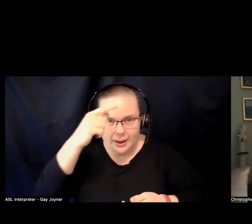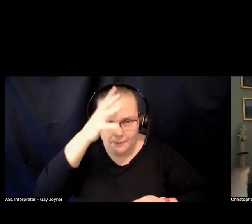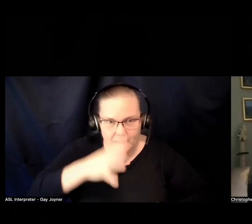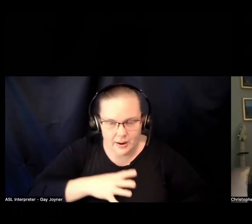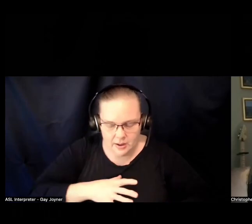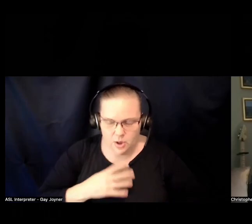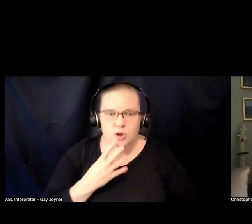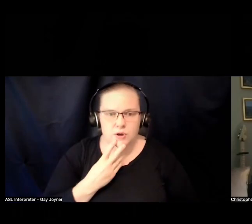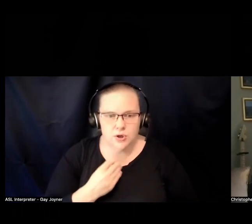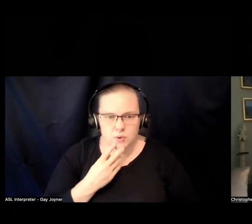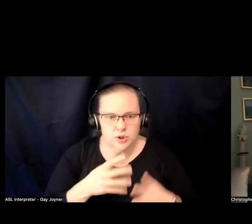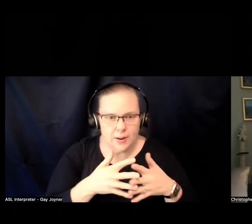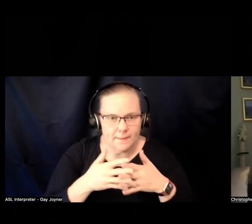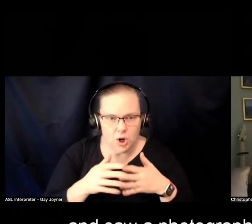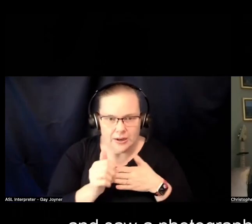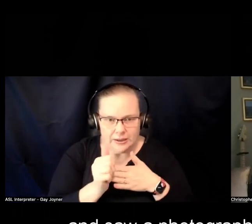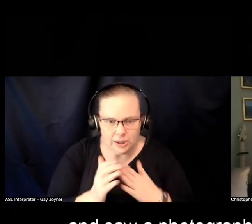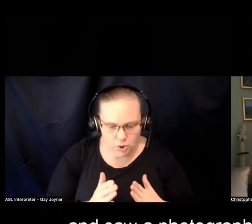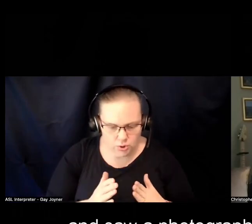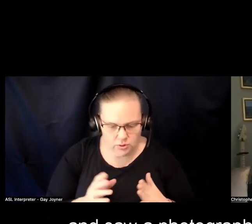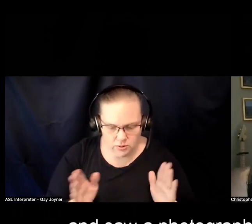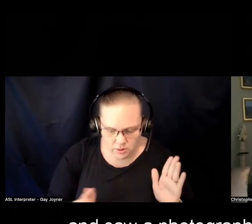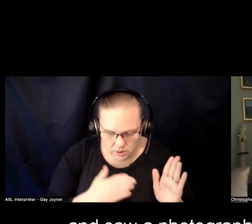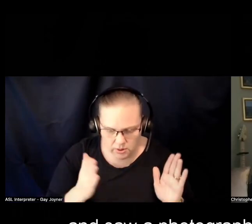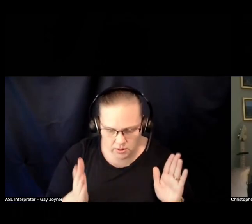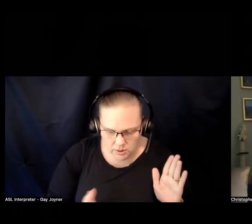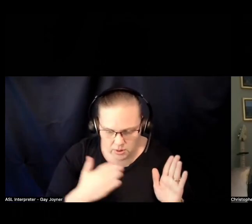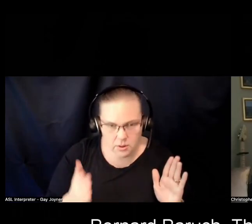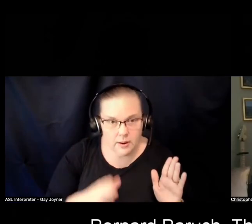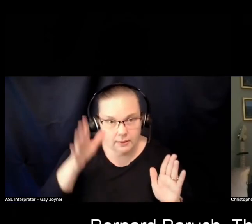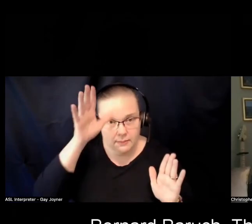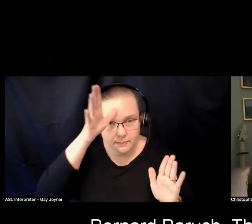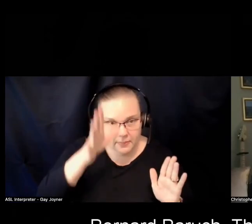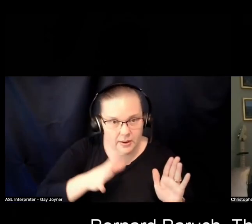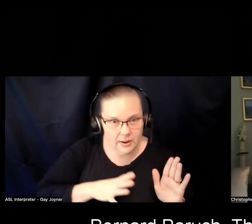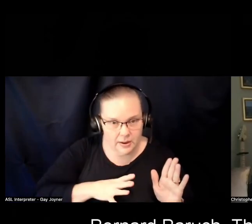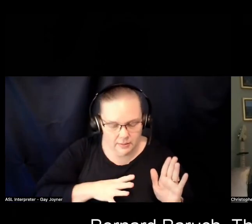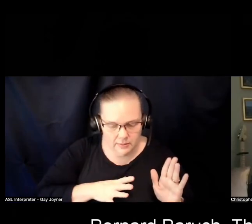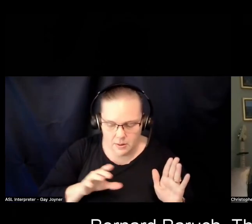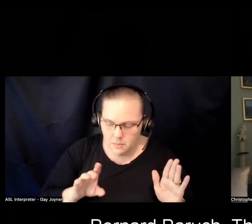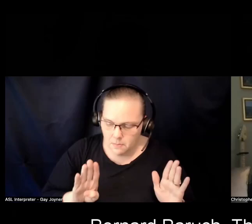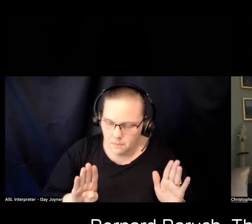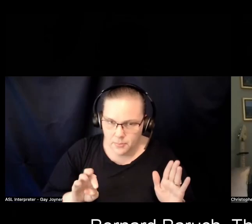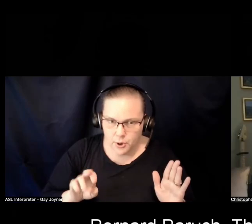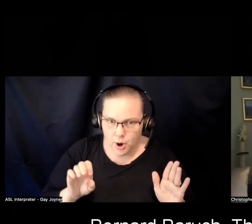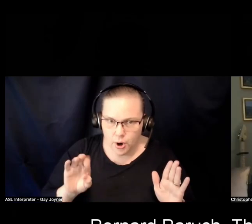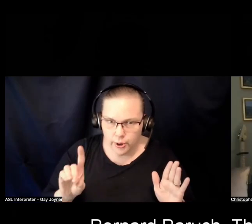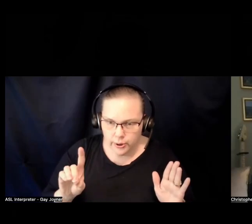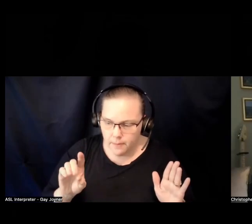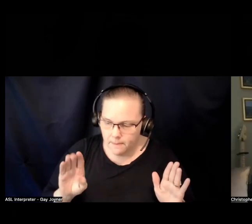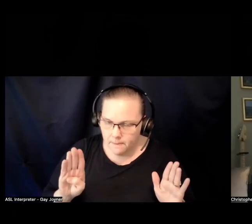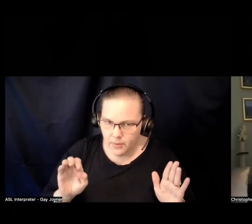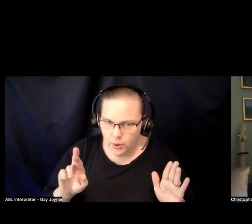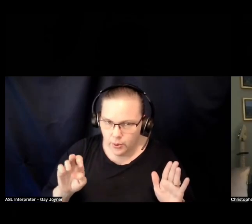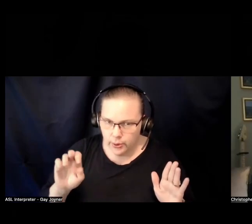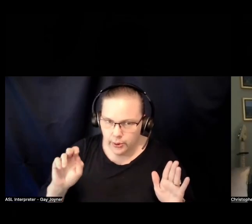leaders. Anna flipped through the pages and saw a photograph of her friend and mentor, Bernard Baruch. The German text beneath decried America